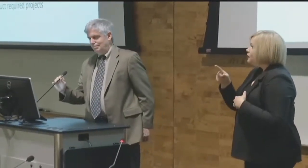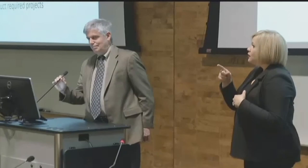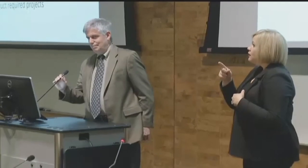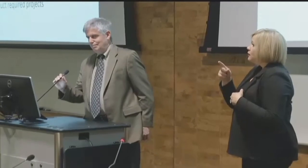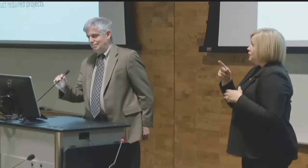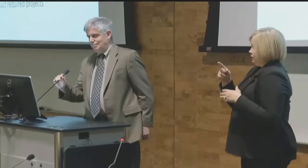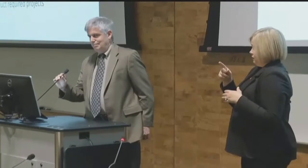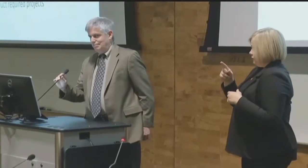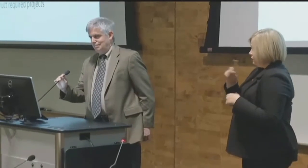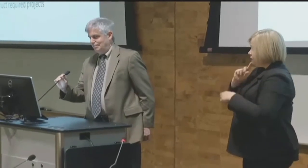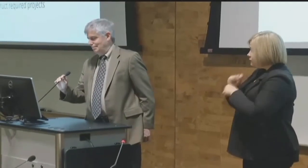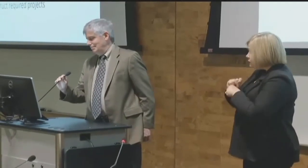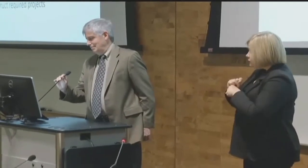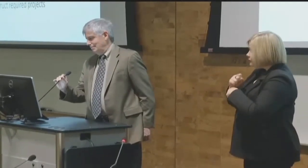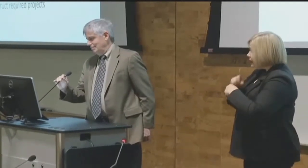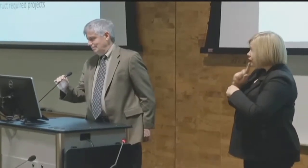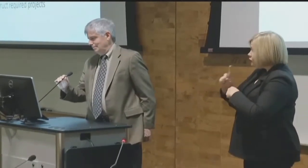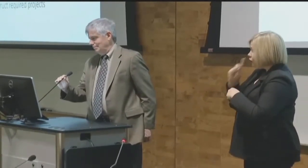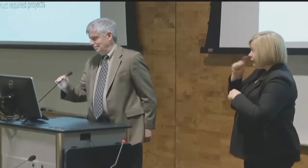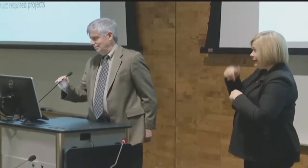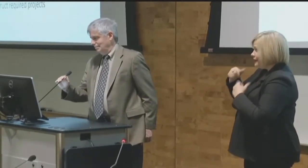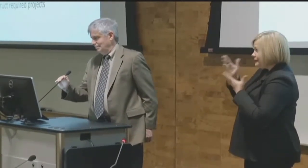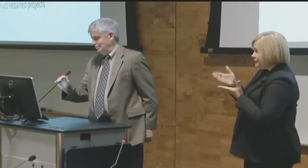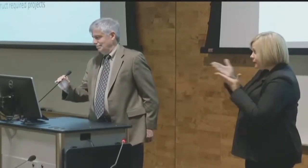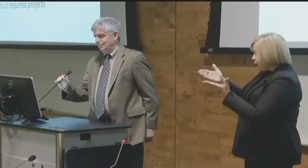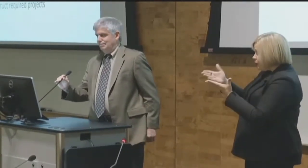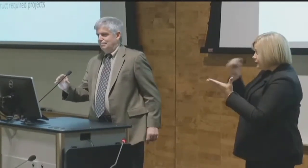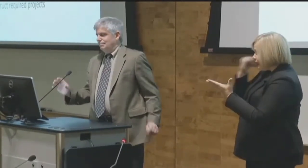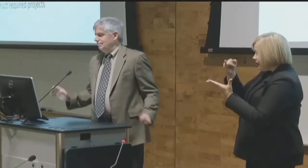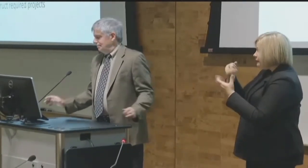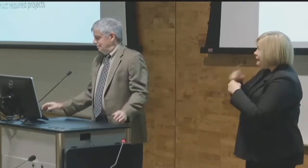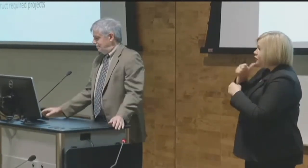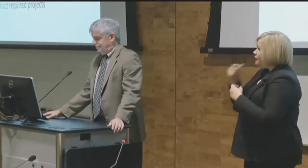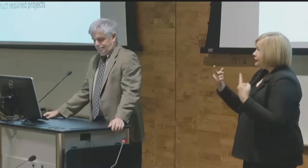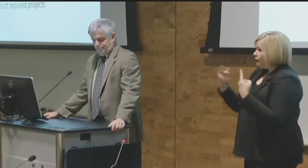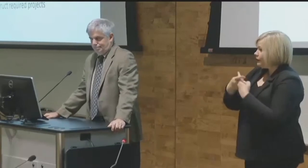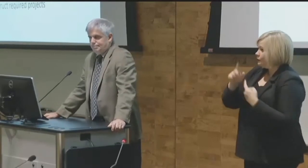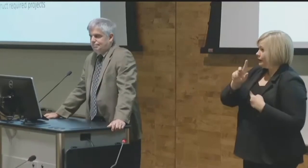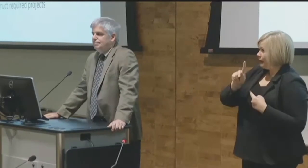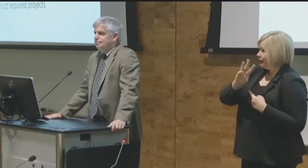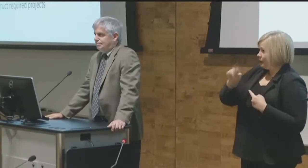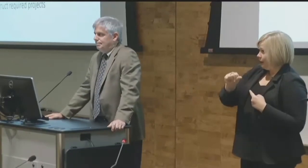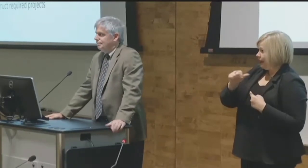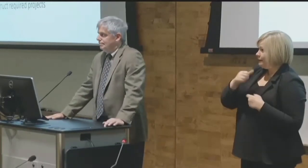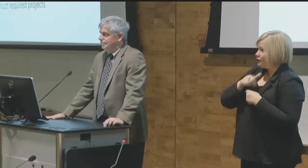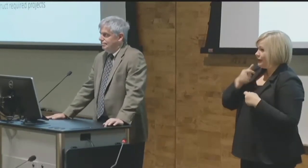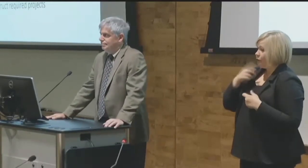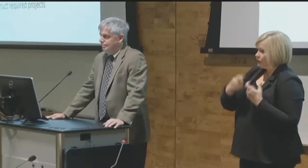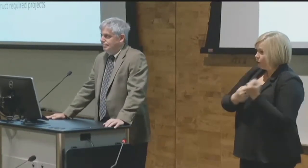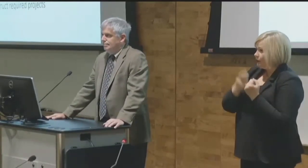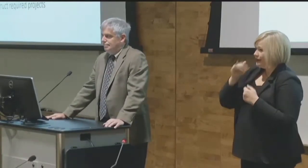that we're not, in this idea, doing something that the KWA board will vote down and because